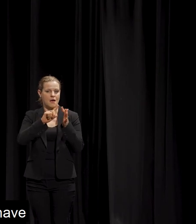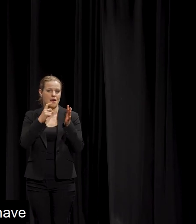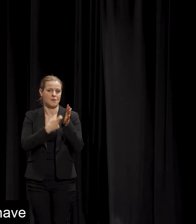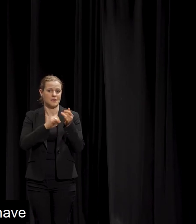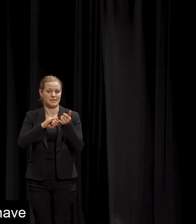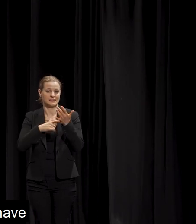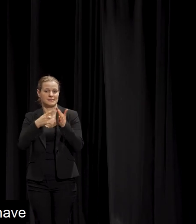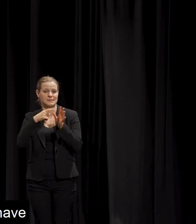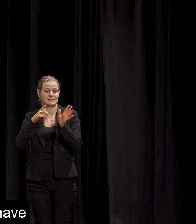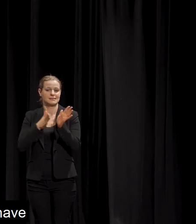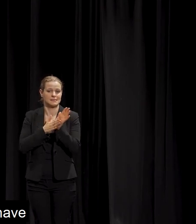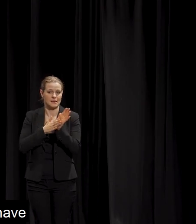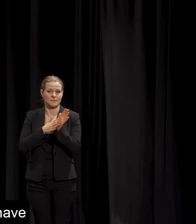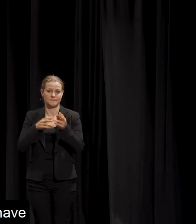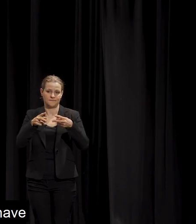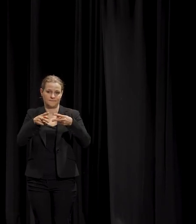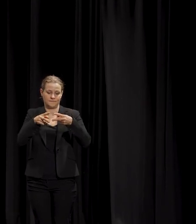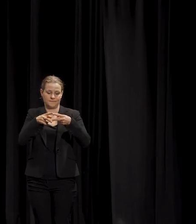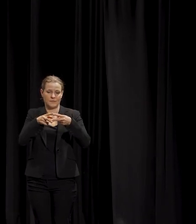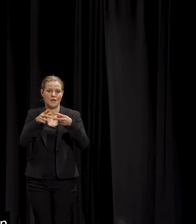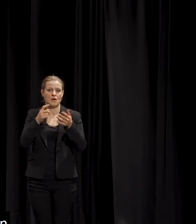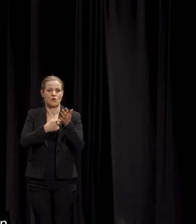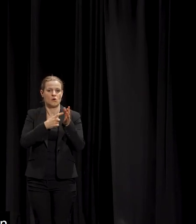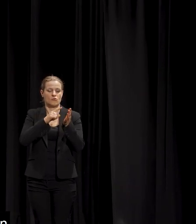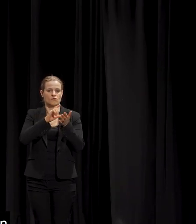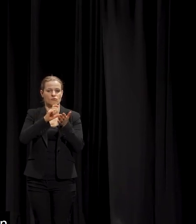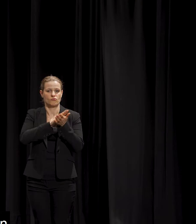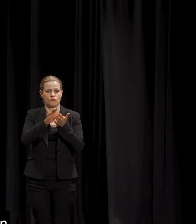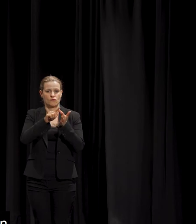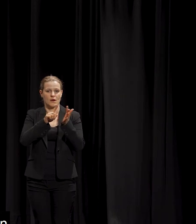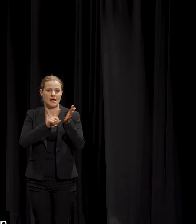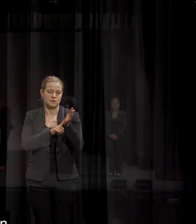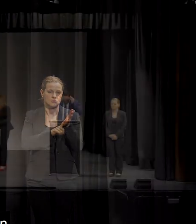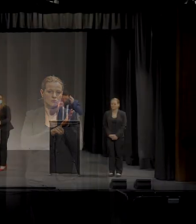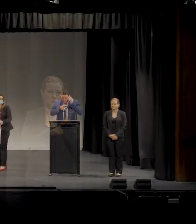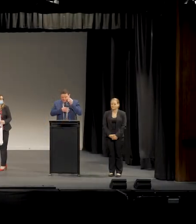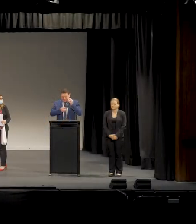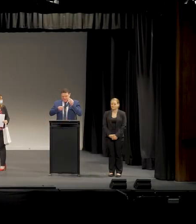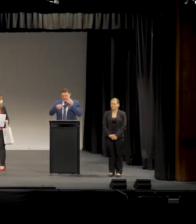been awarded to Rachel Nash and Sirikone Somthabun.